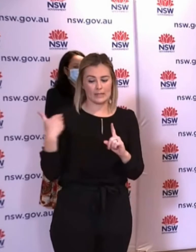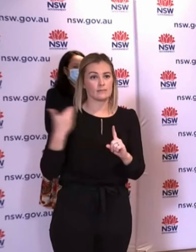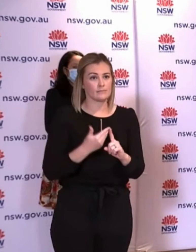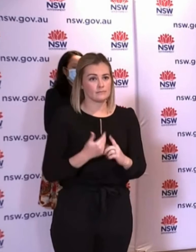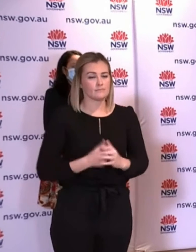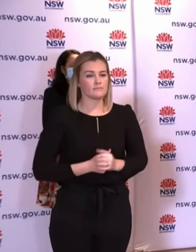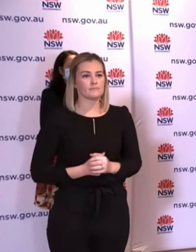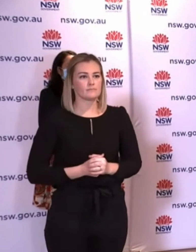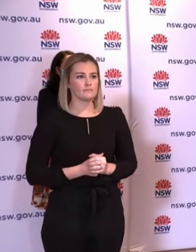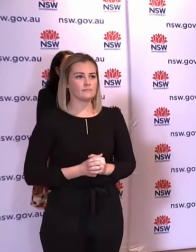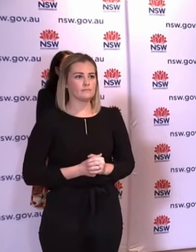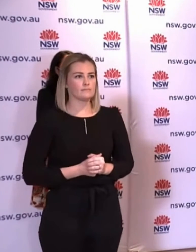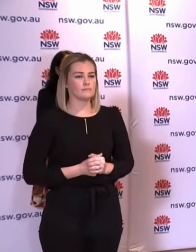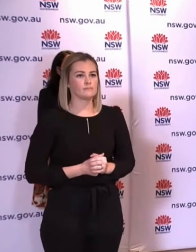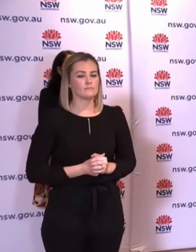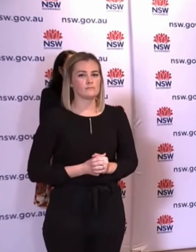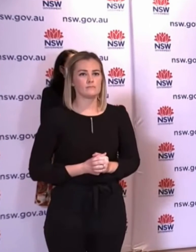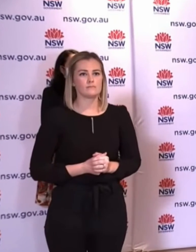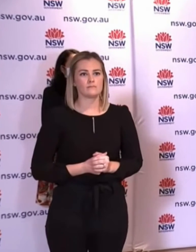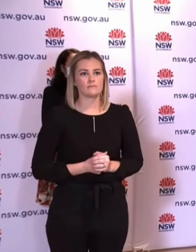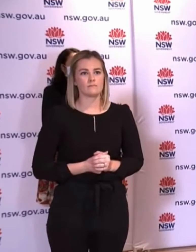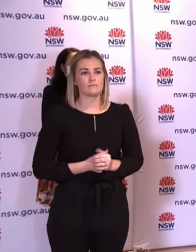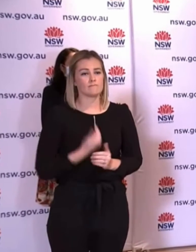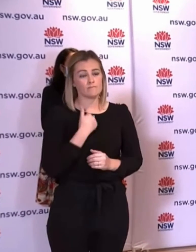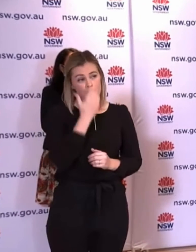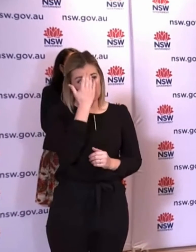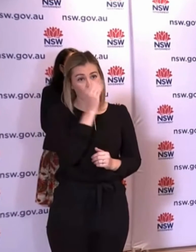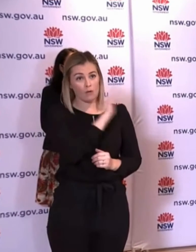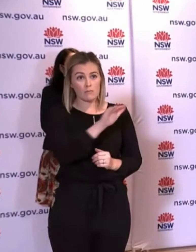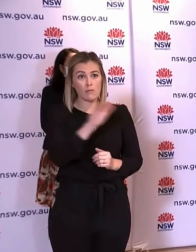areas. But I do want to stress to the community that